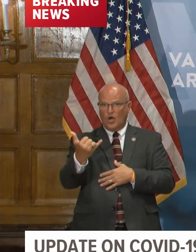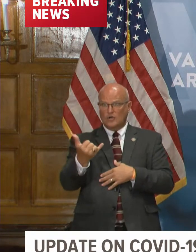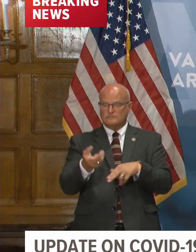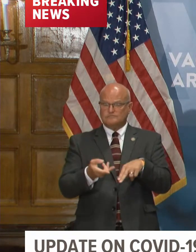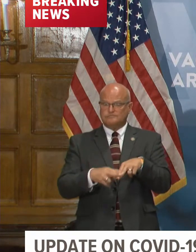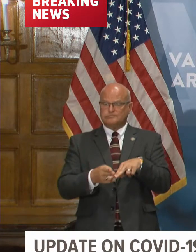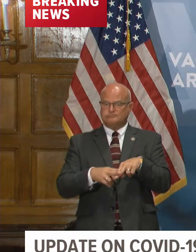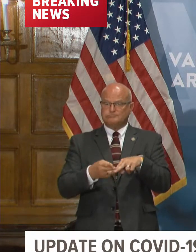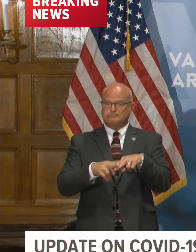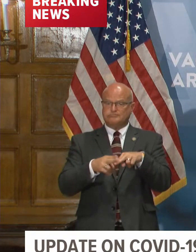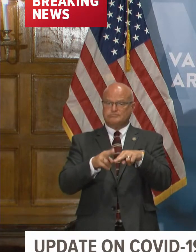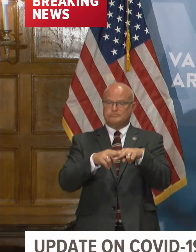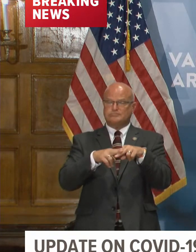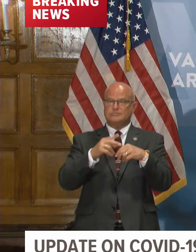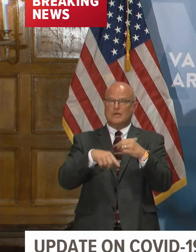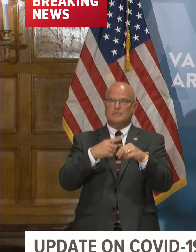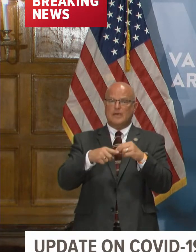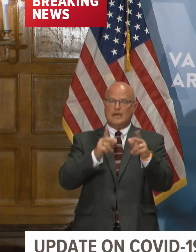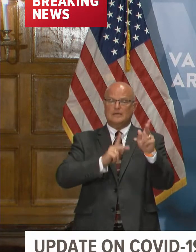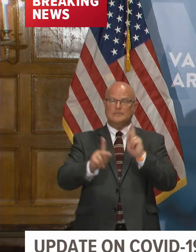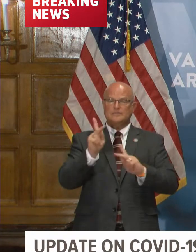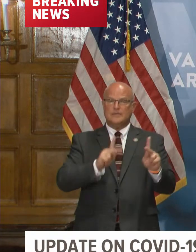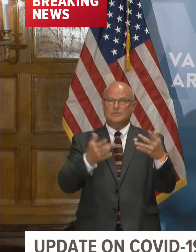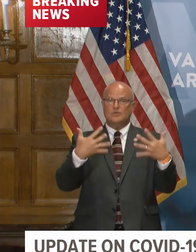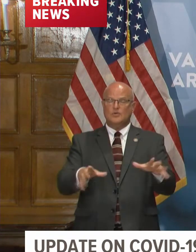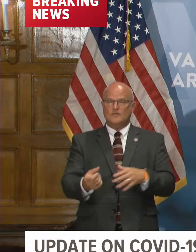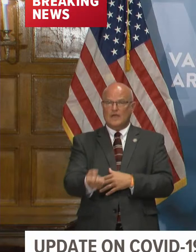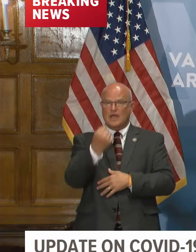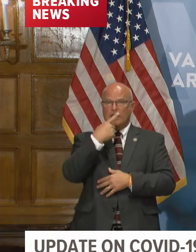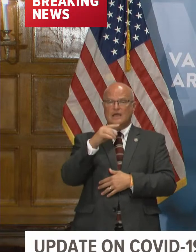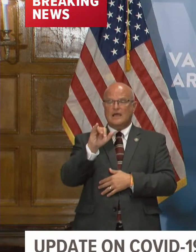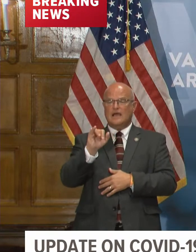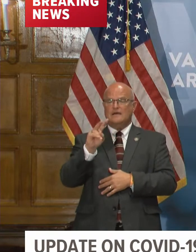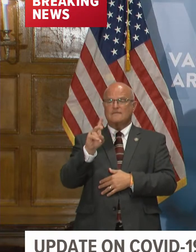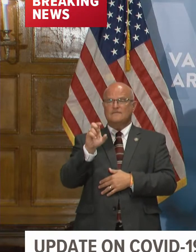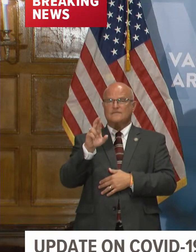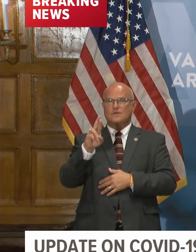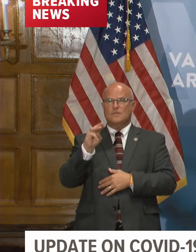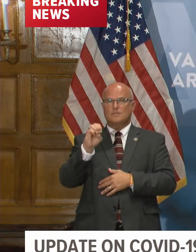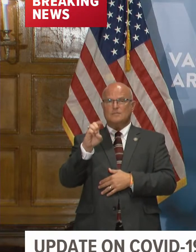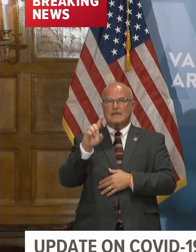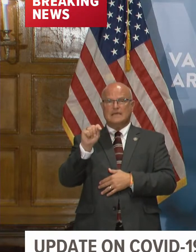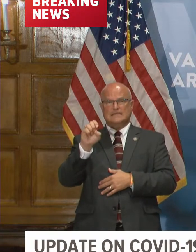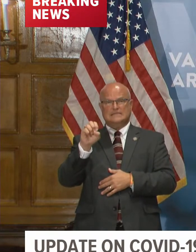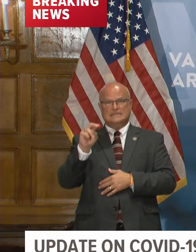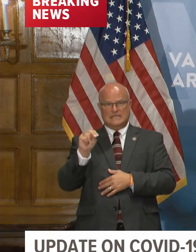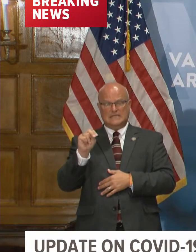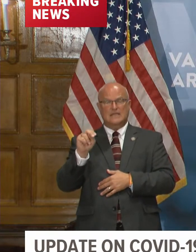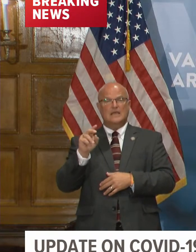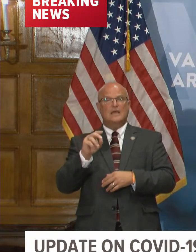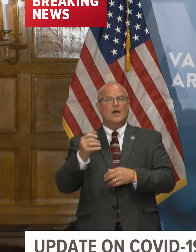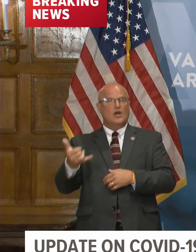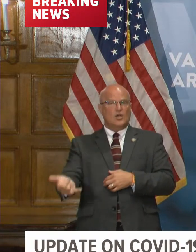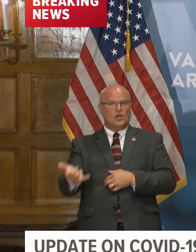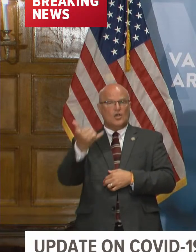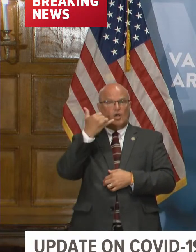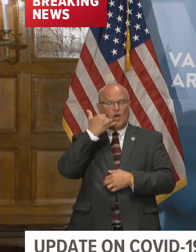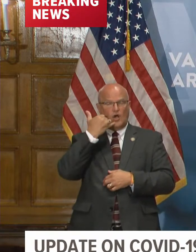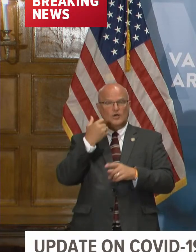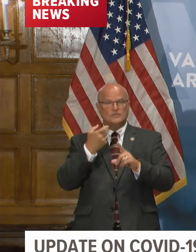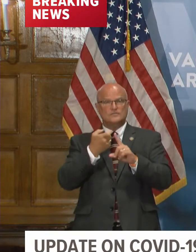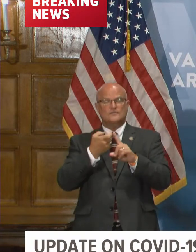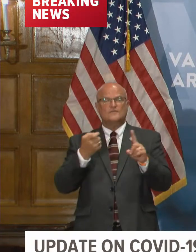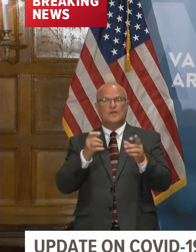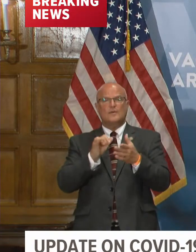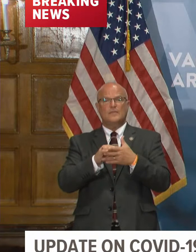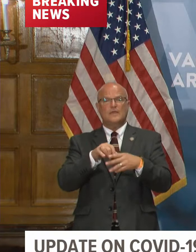in increasing numbers regarding individuals who have taken ivermectin, simply the calls that come into